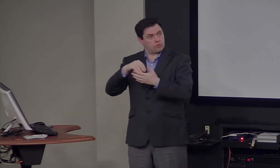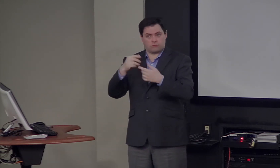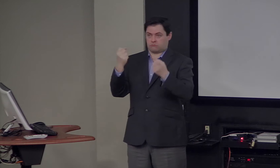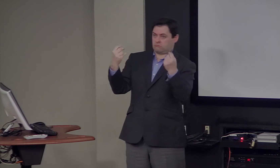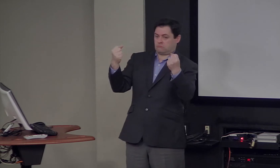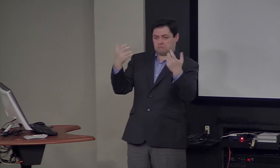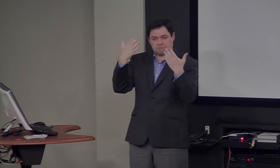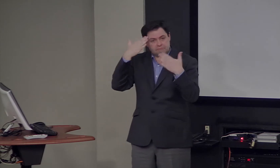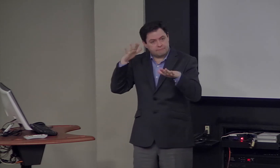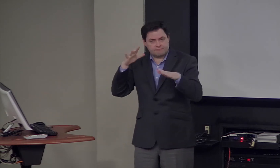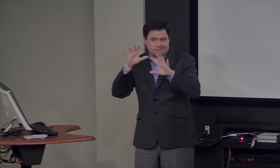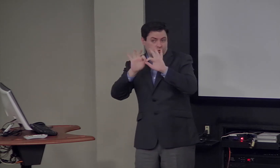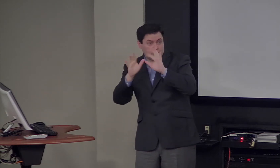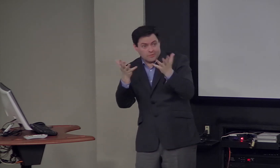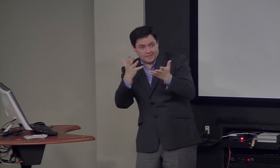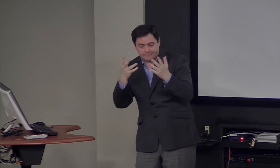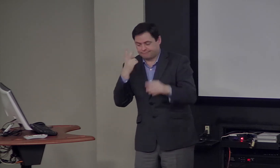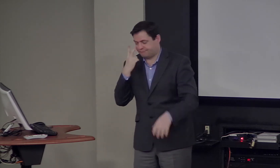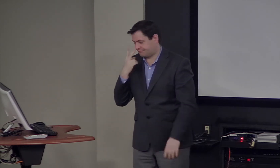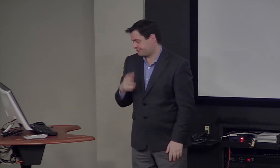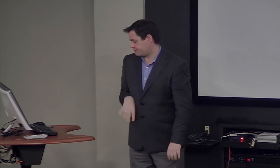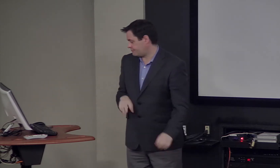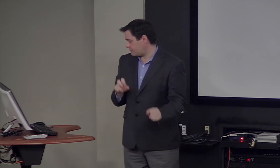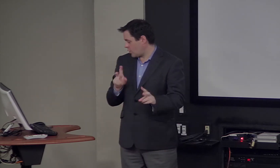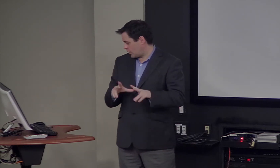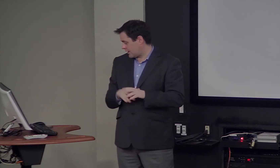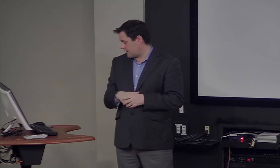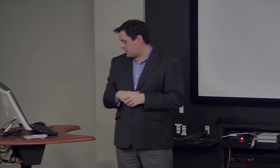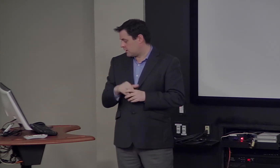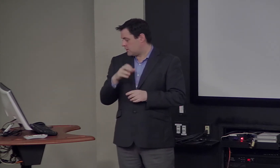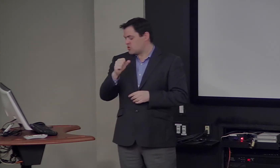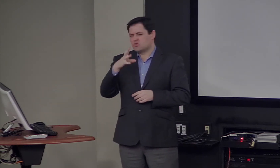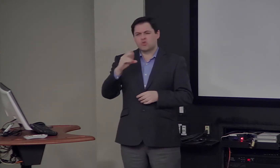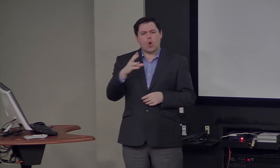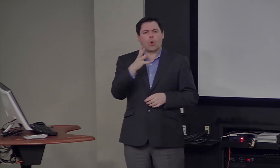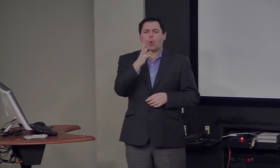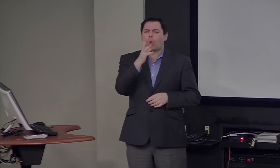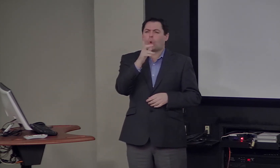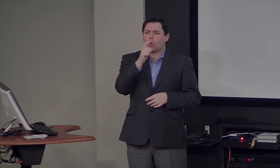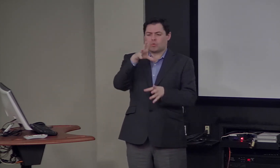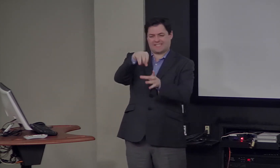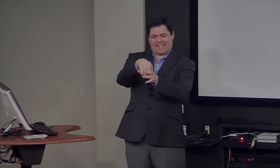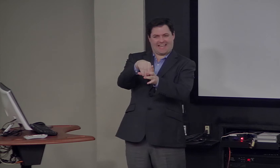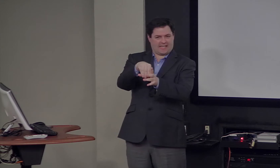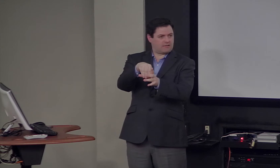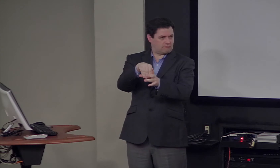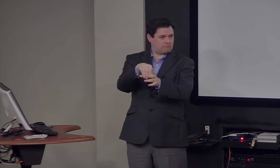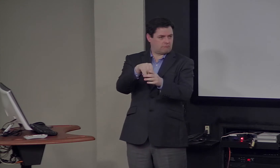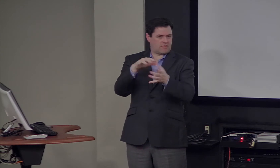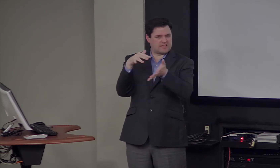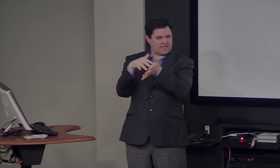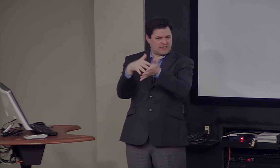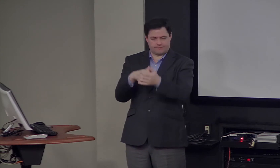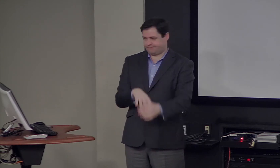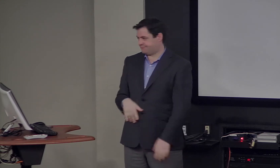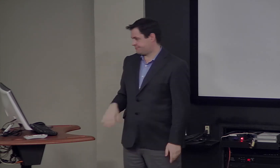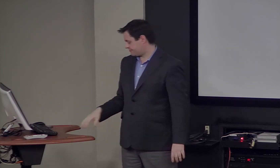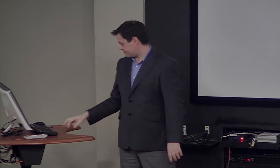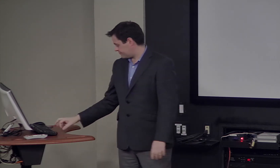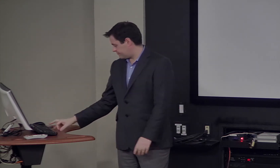also help with a person's ability to learn a second language and then go on to become interpreters. So, those were the tests we used. Now